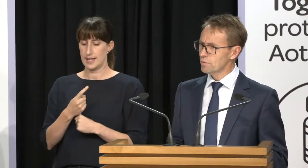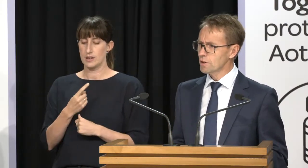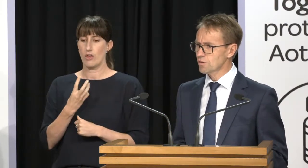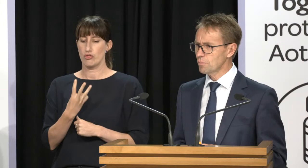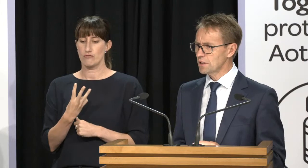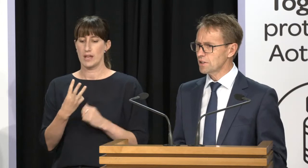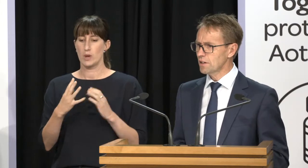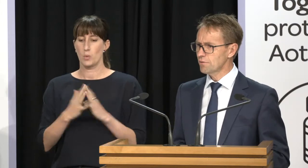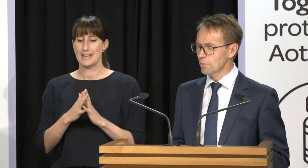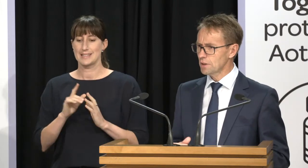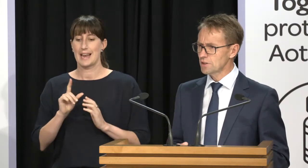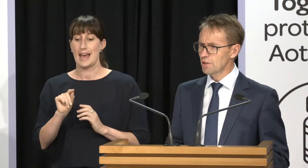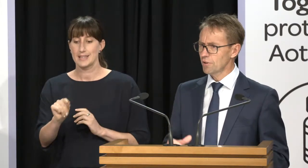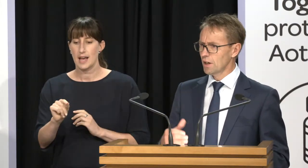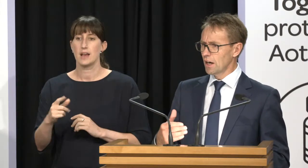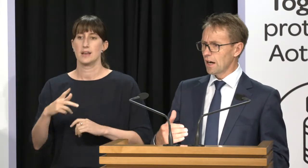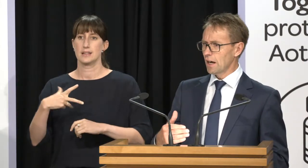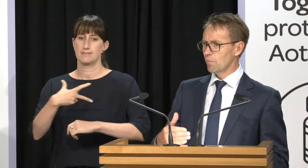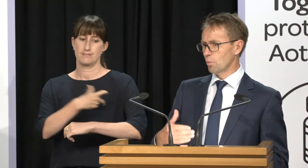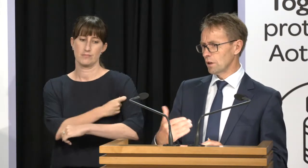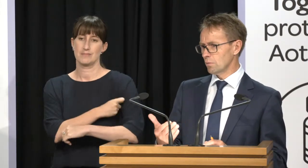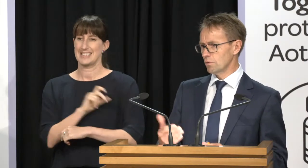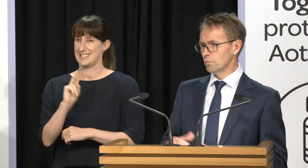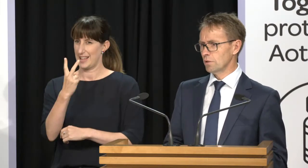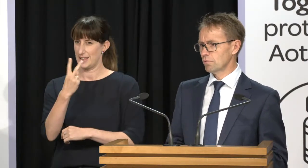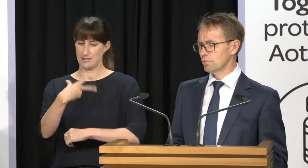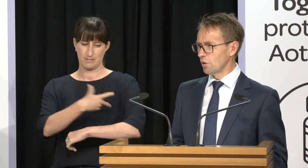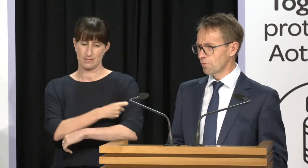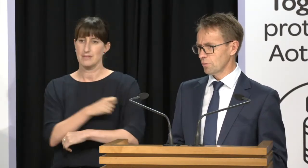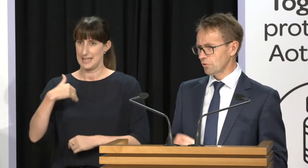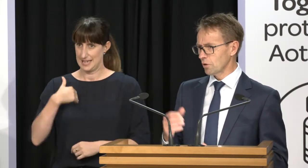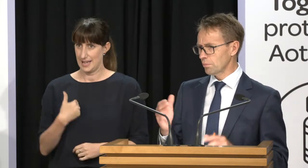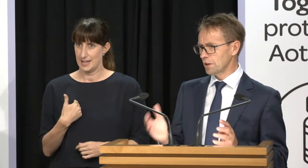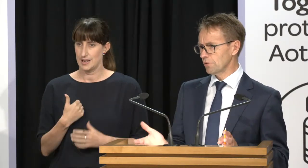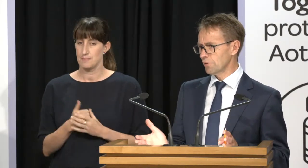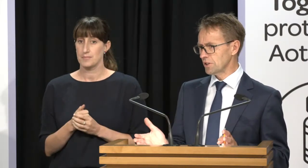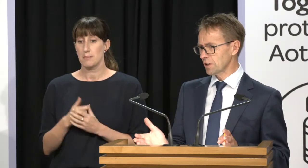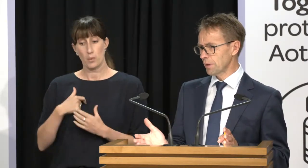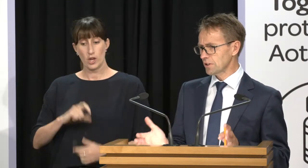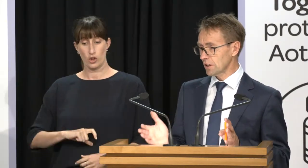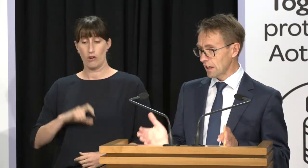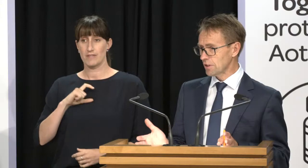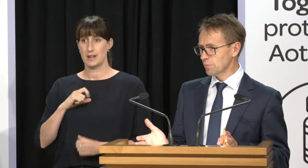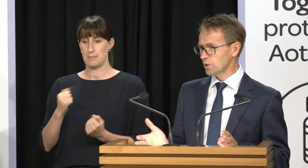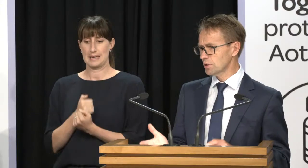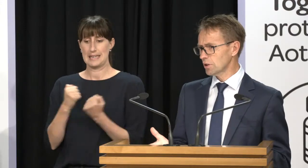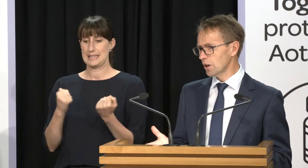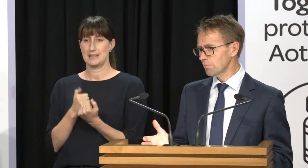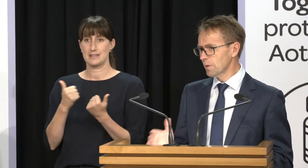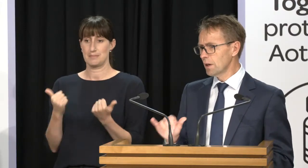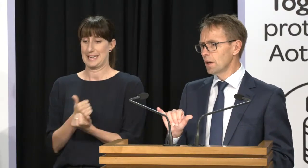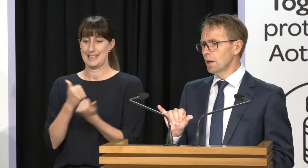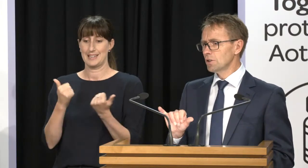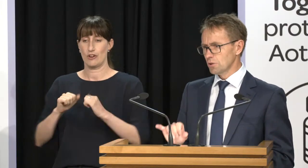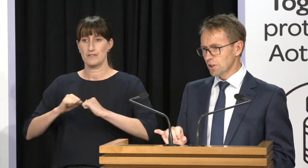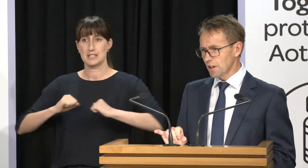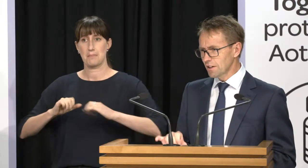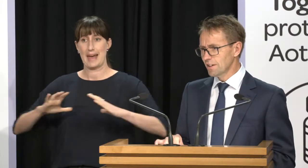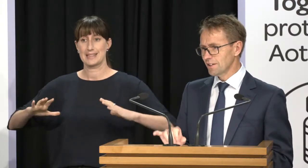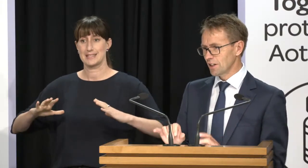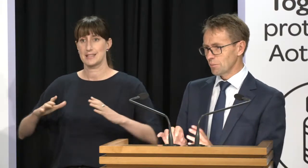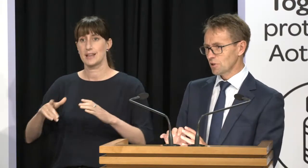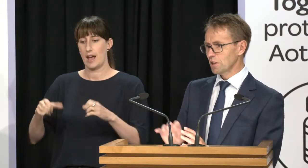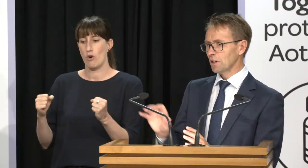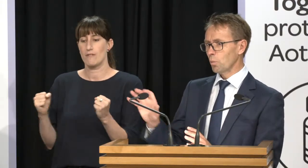what the approval is for MedSafe. We're confident we've got plenty of freezer capacity at this point in time. So